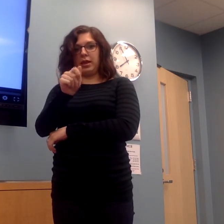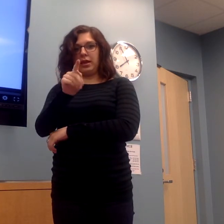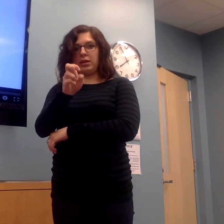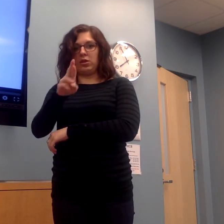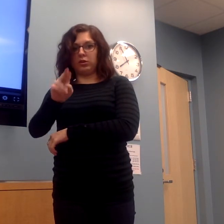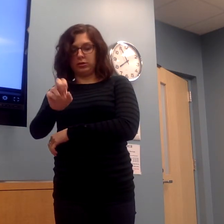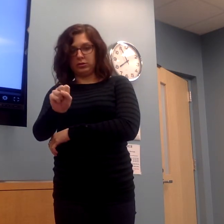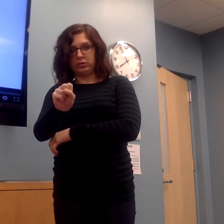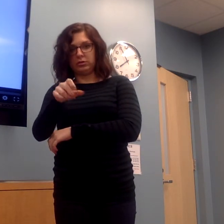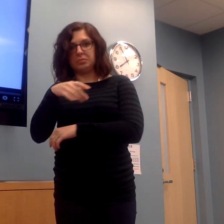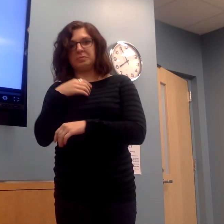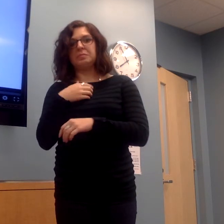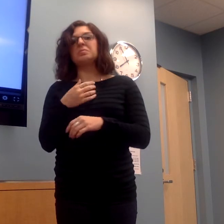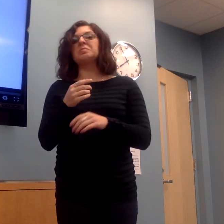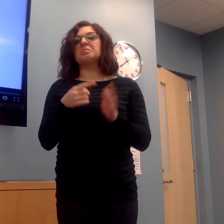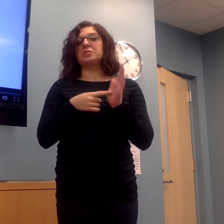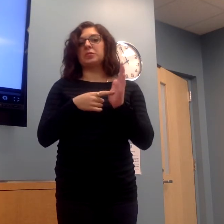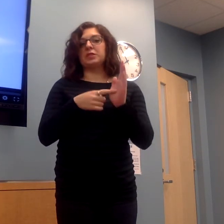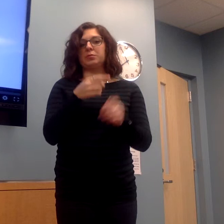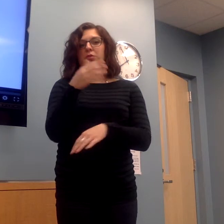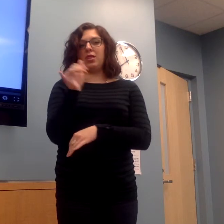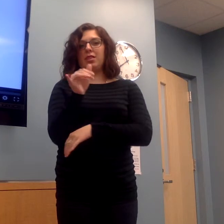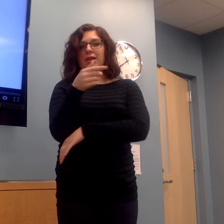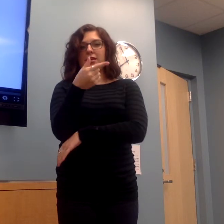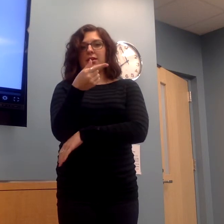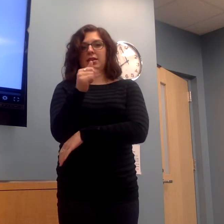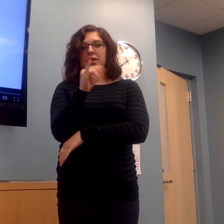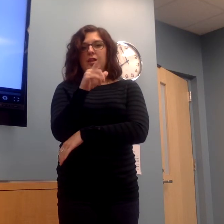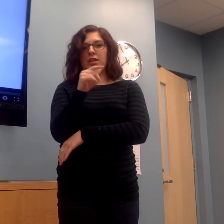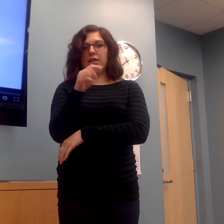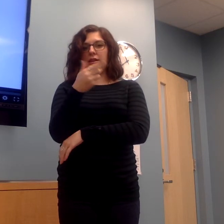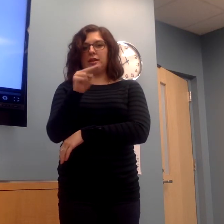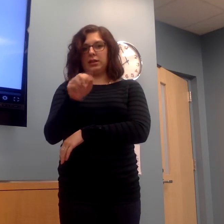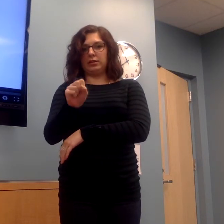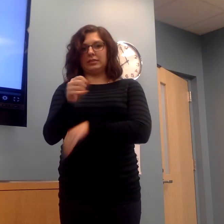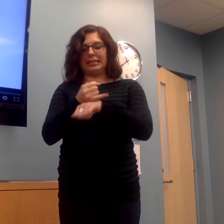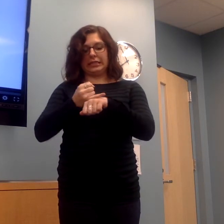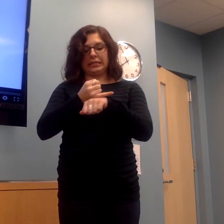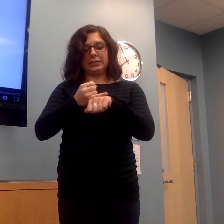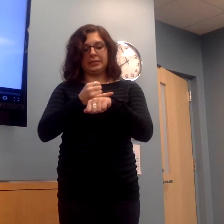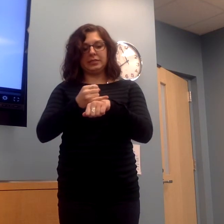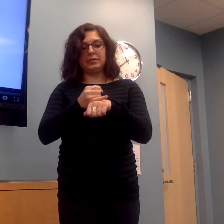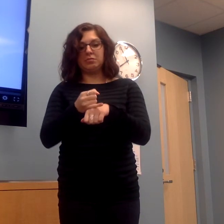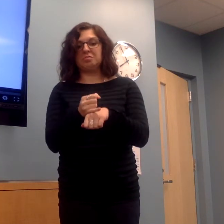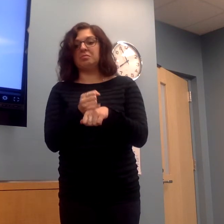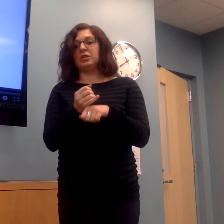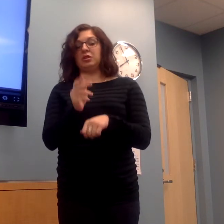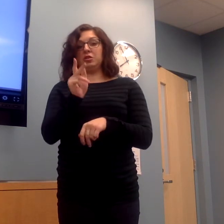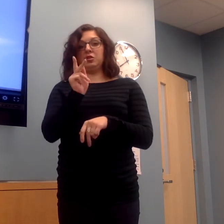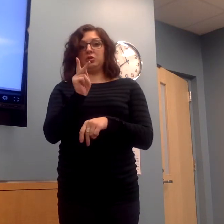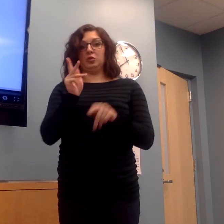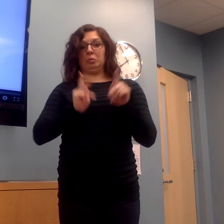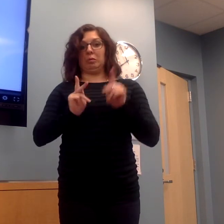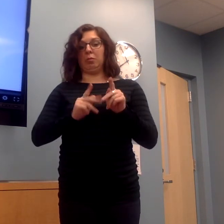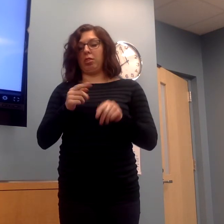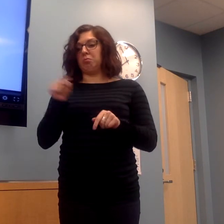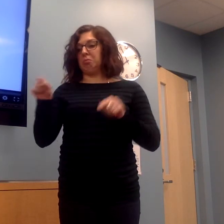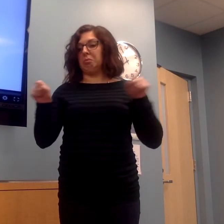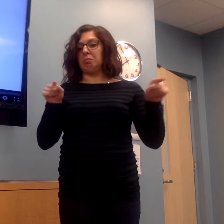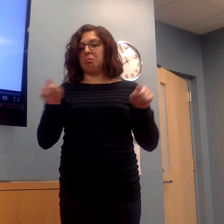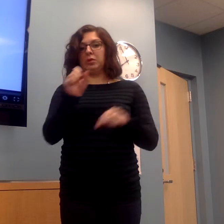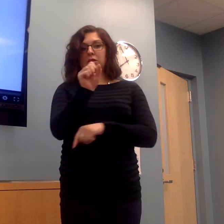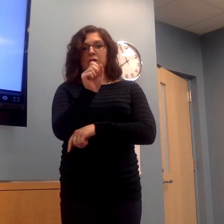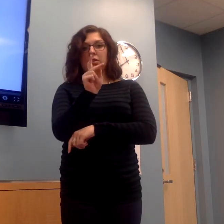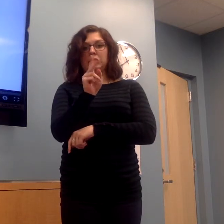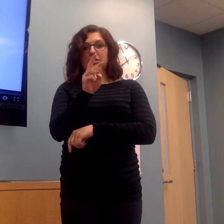example, the world is like Gilligan's Island. On the island, the only two people who seem to produce anything are the skipper and Gilligan. Because